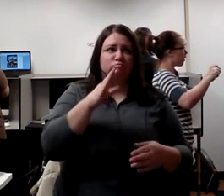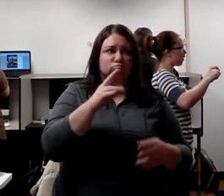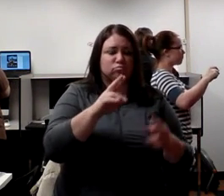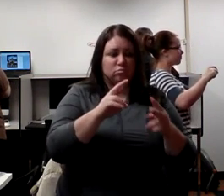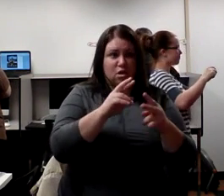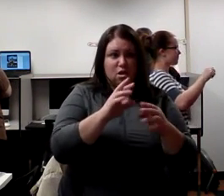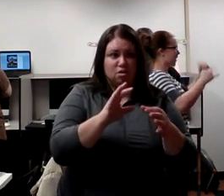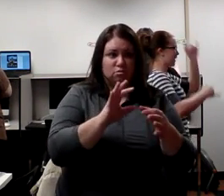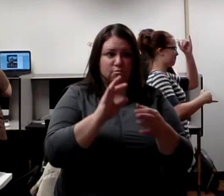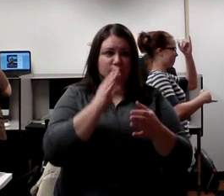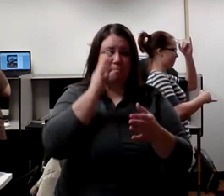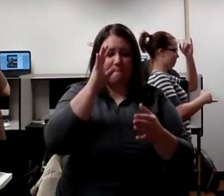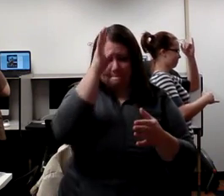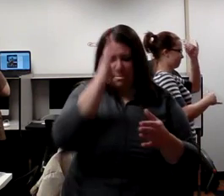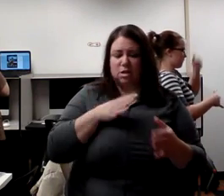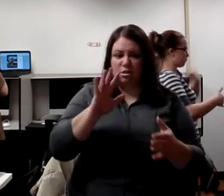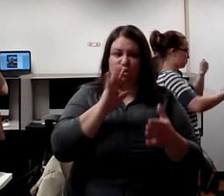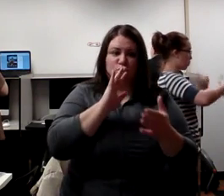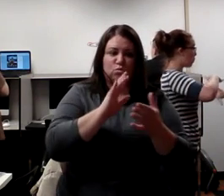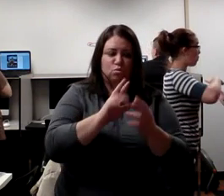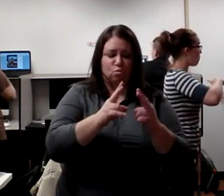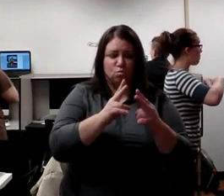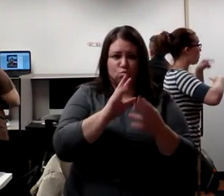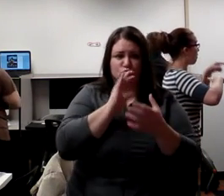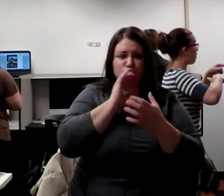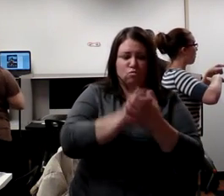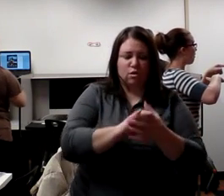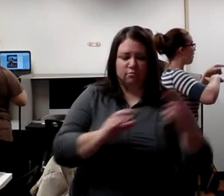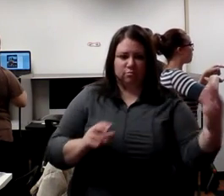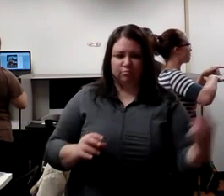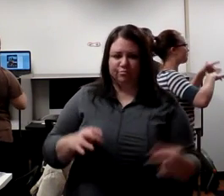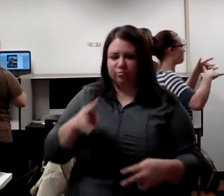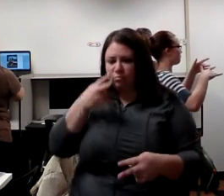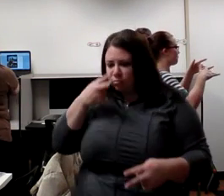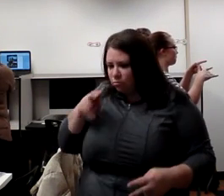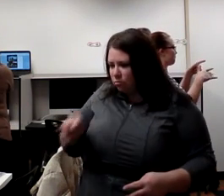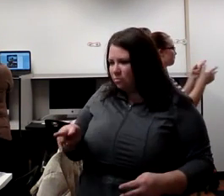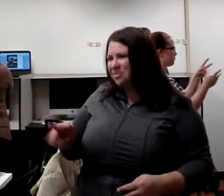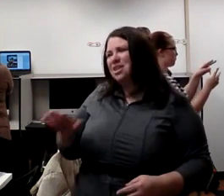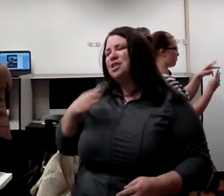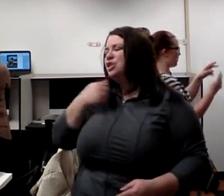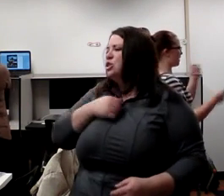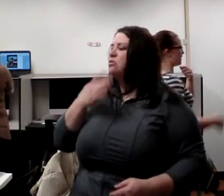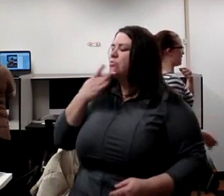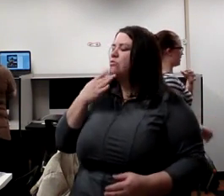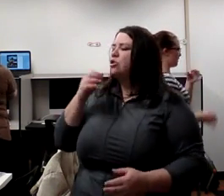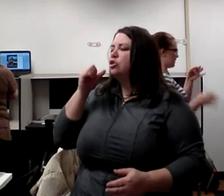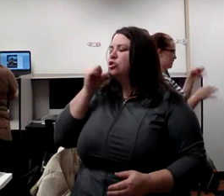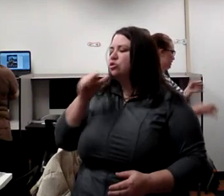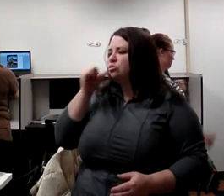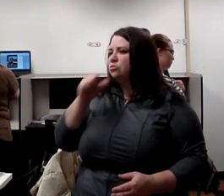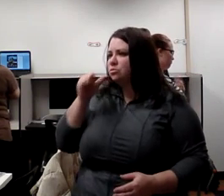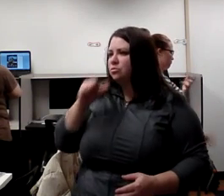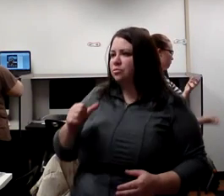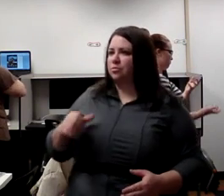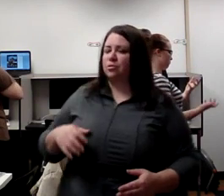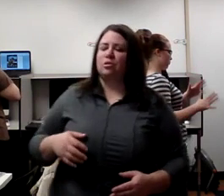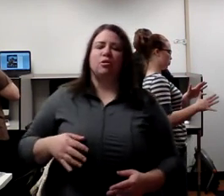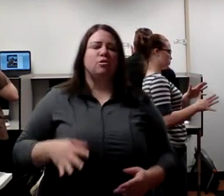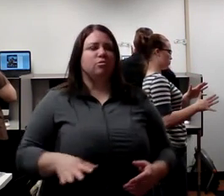my parents, who were on a waiting list, got a call in the middle of the night asking, "We've got an unexpected baby boy. Do you